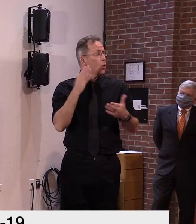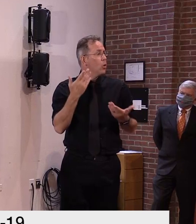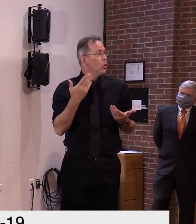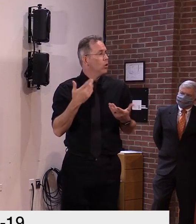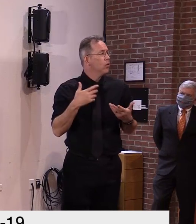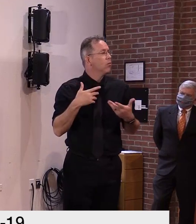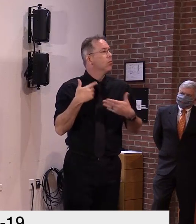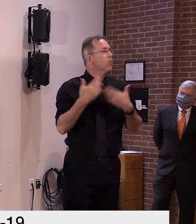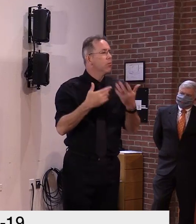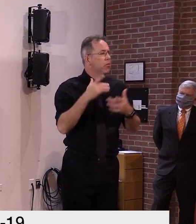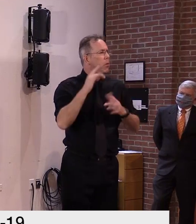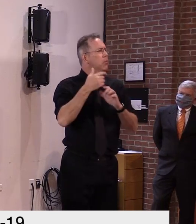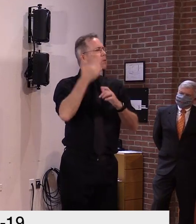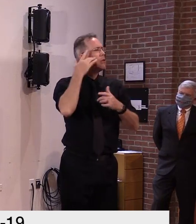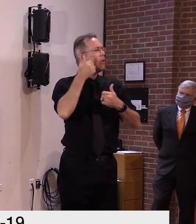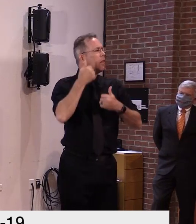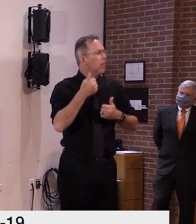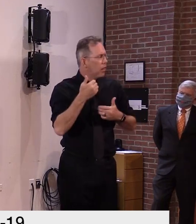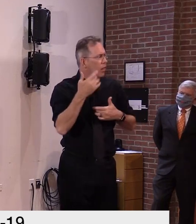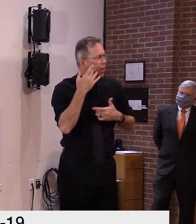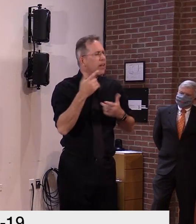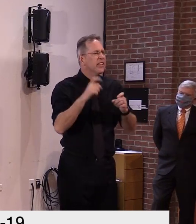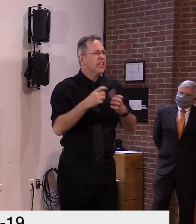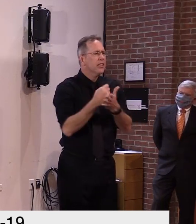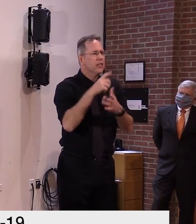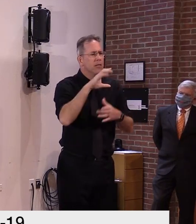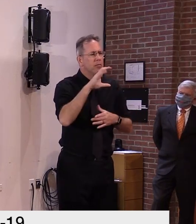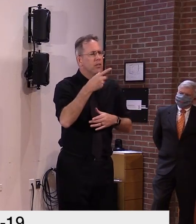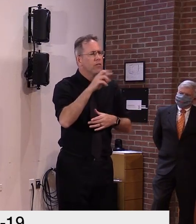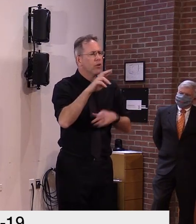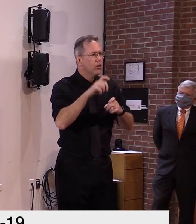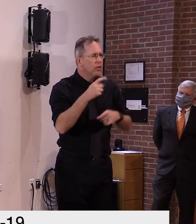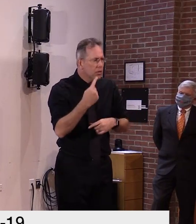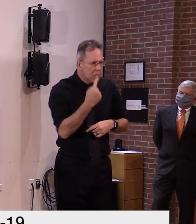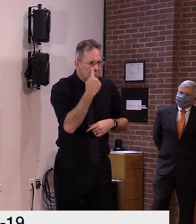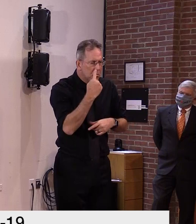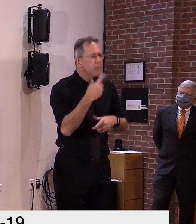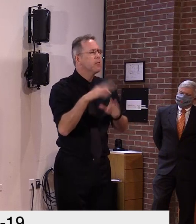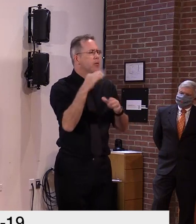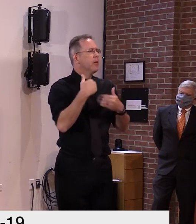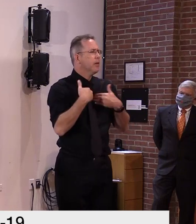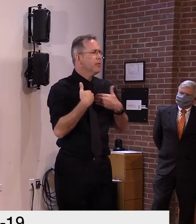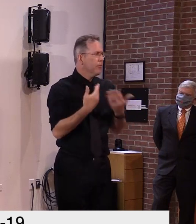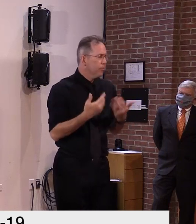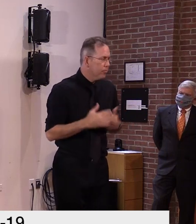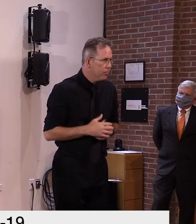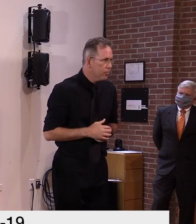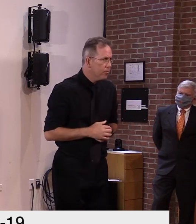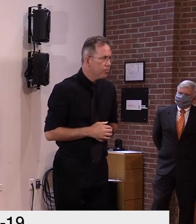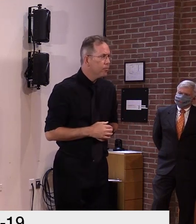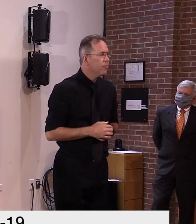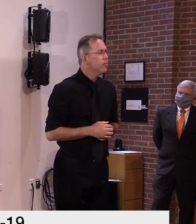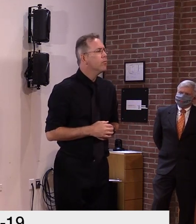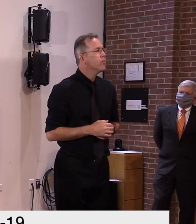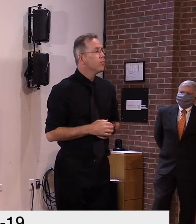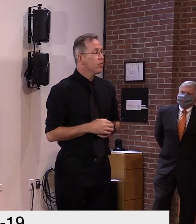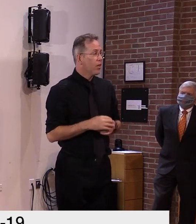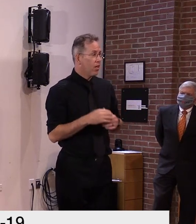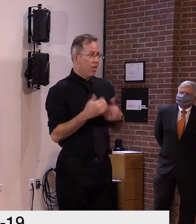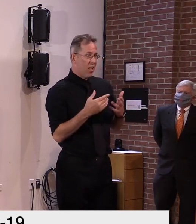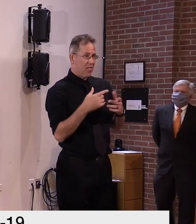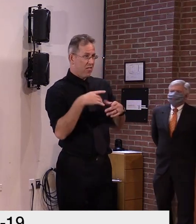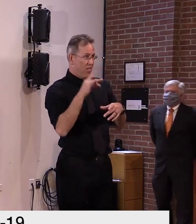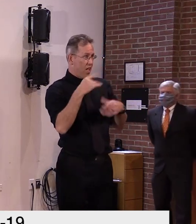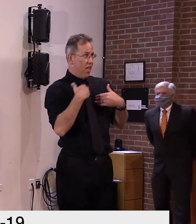get themselves tested. And that's exactly the way this went. And then over the ensuing several days, several